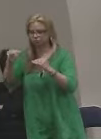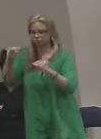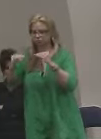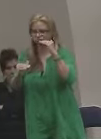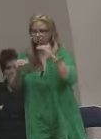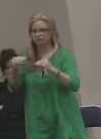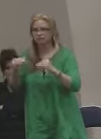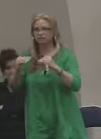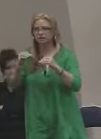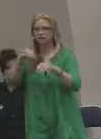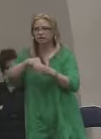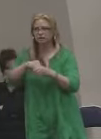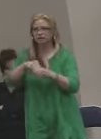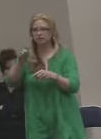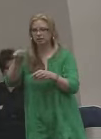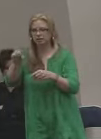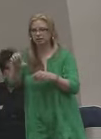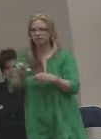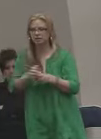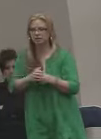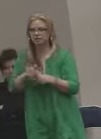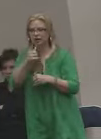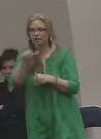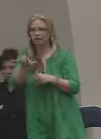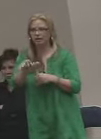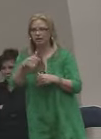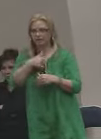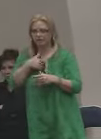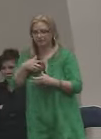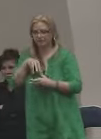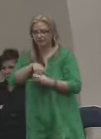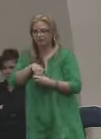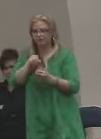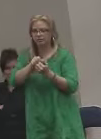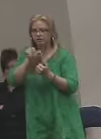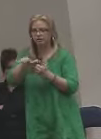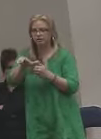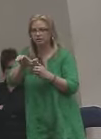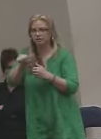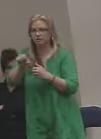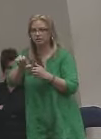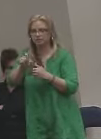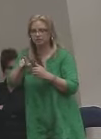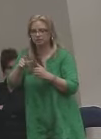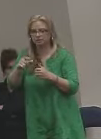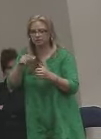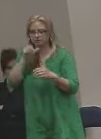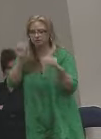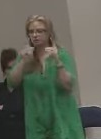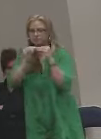of a case like that. I participated in this inequity.